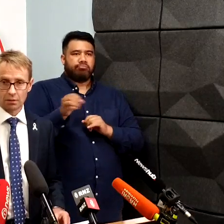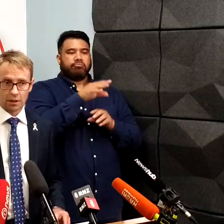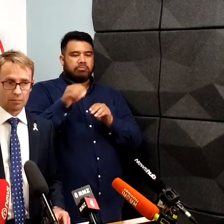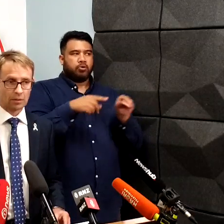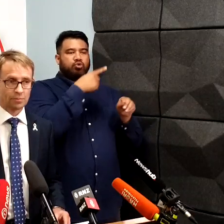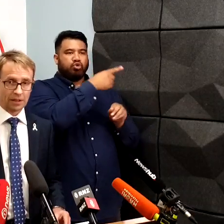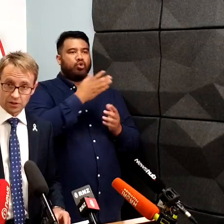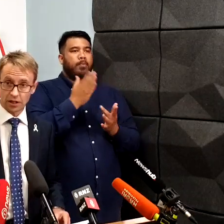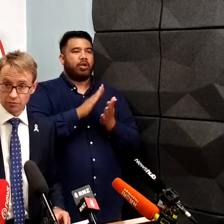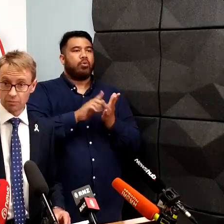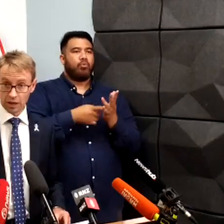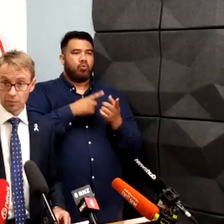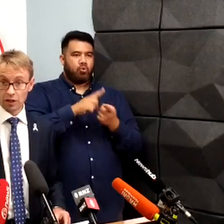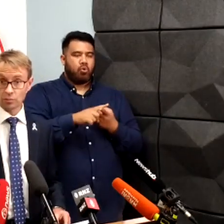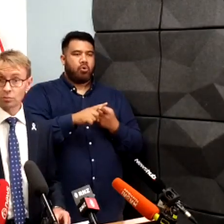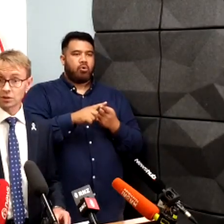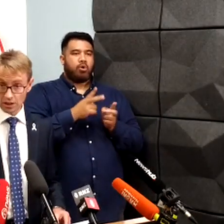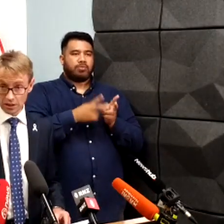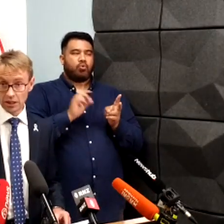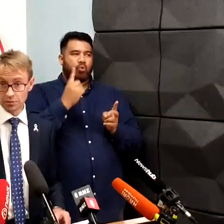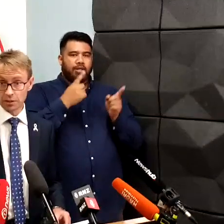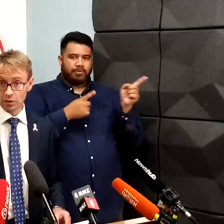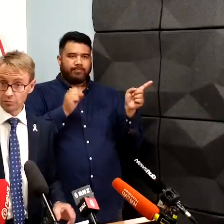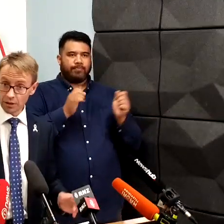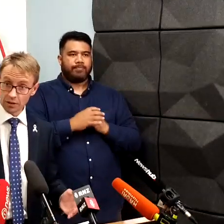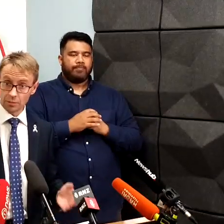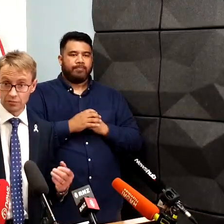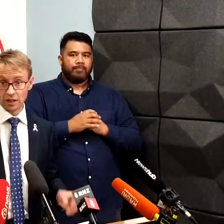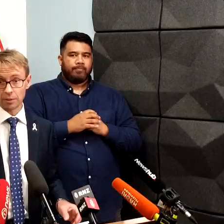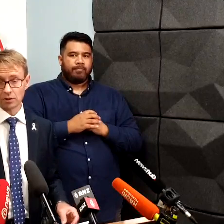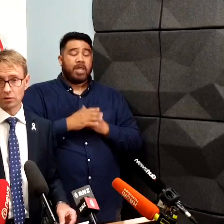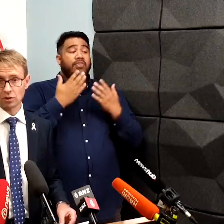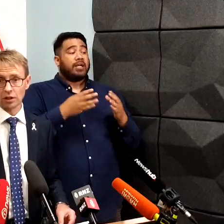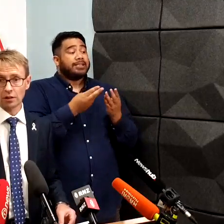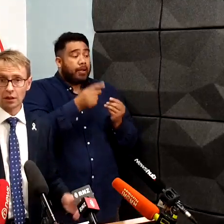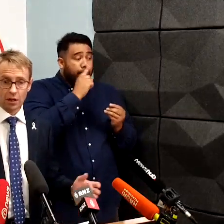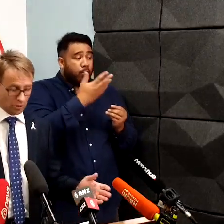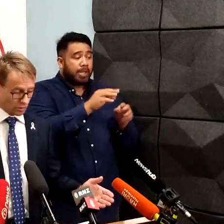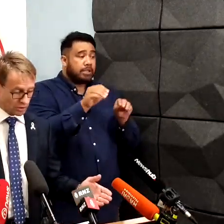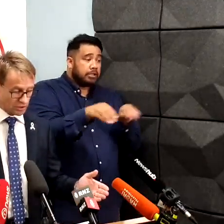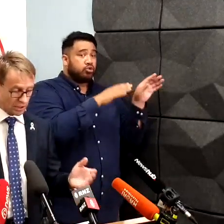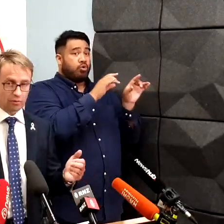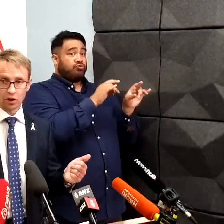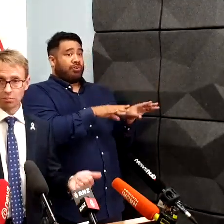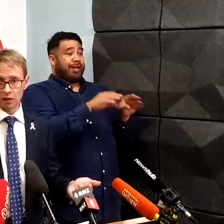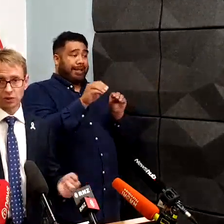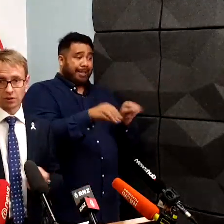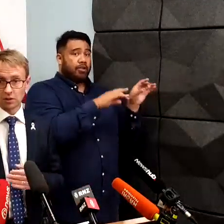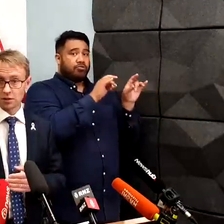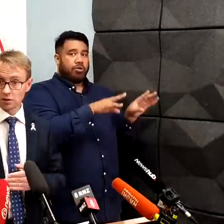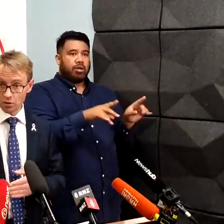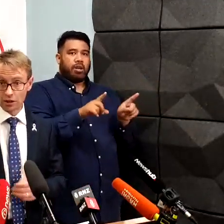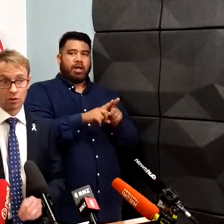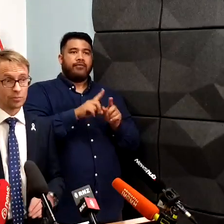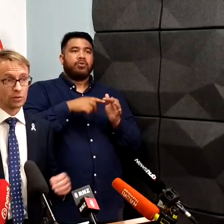as spaces have become available, particularly as people have been medevaced back to Australia, you'll notice now there are no patients